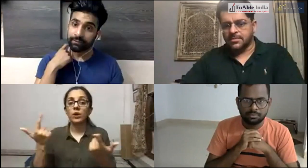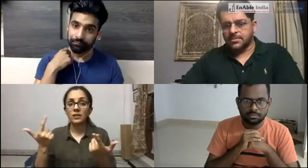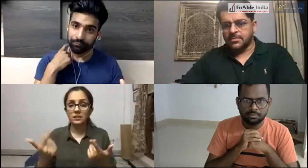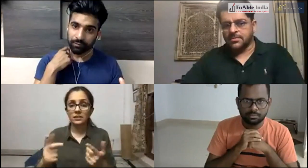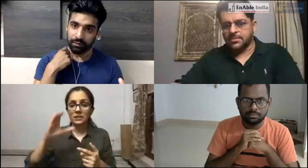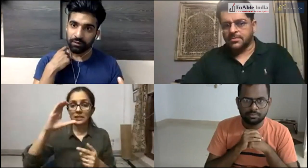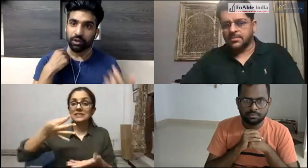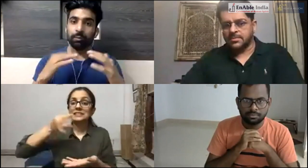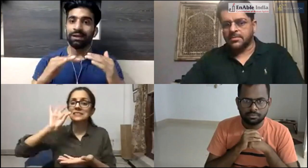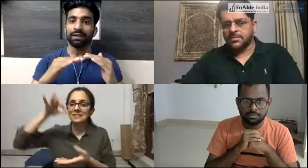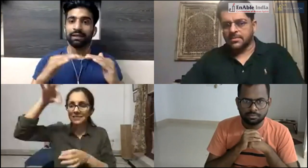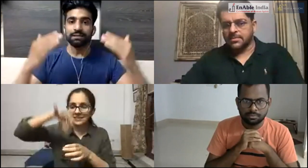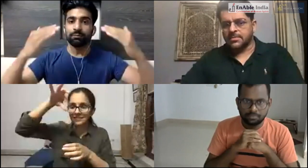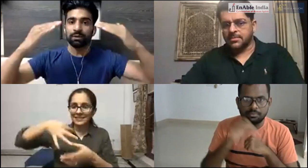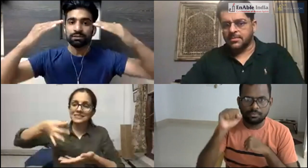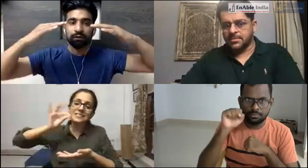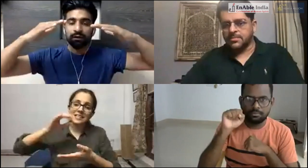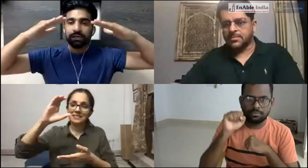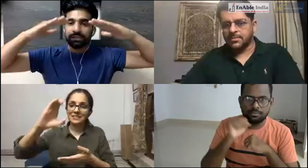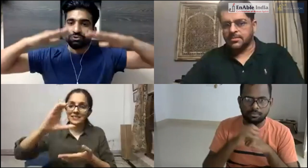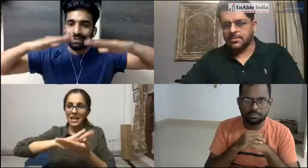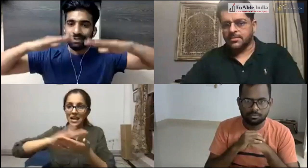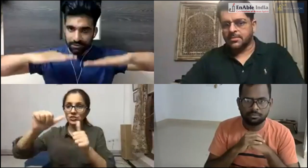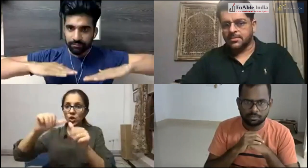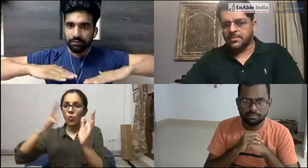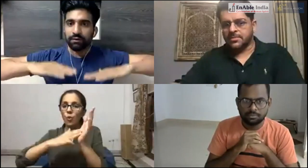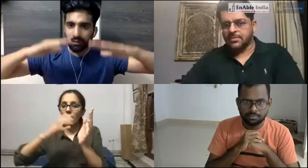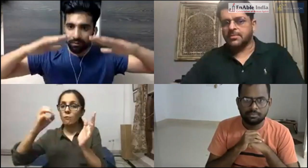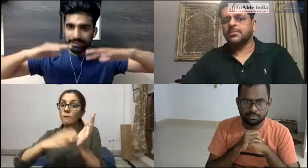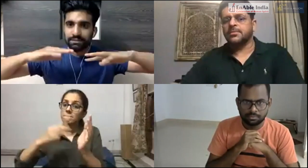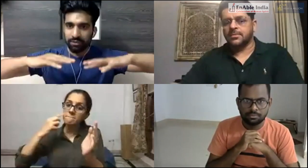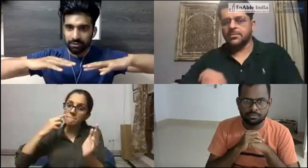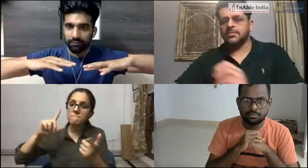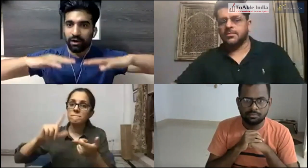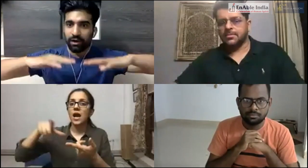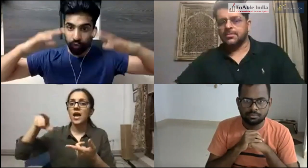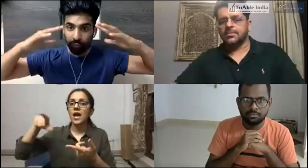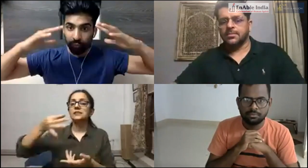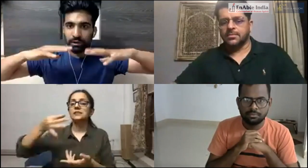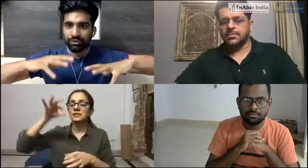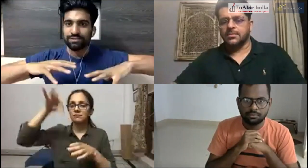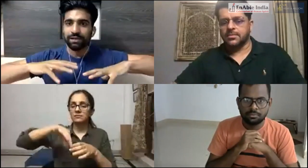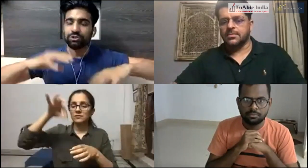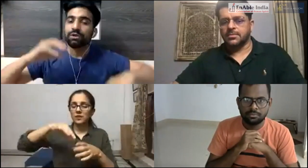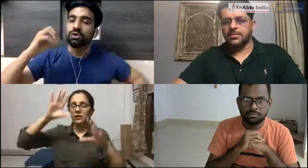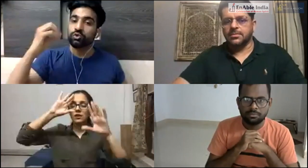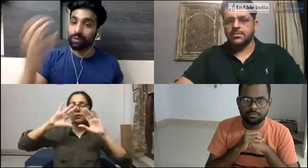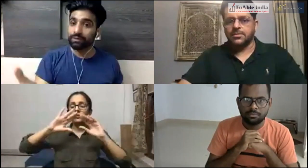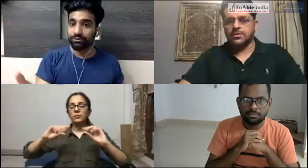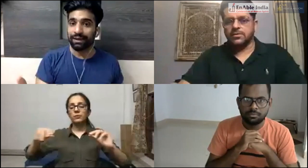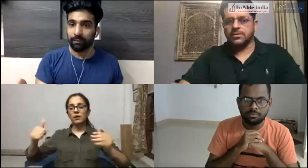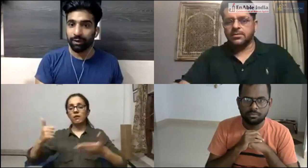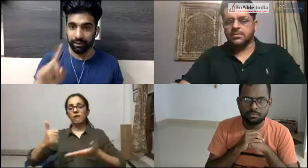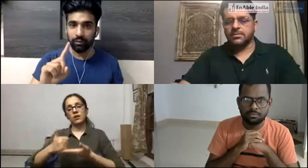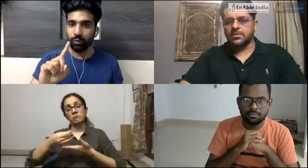tea. Now, chamomile tea is a stress relaxant, your stress manager. So you can